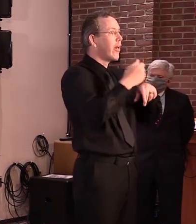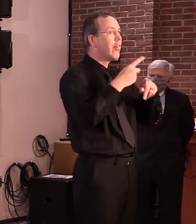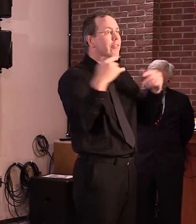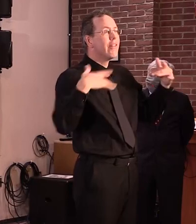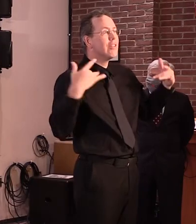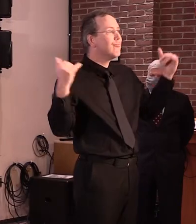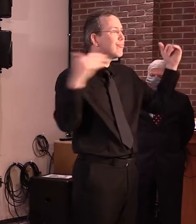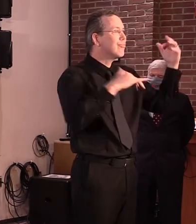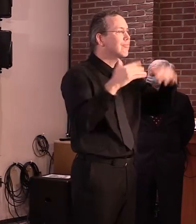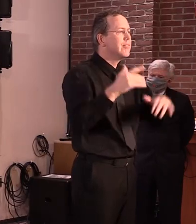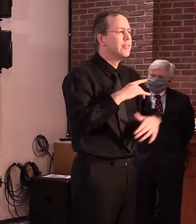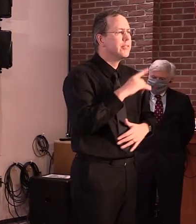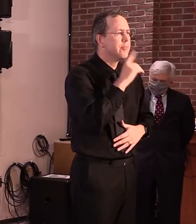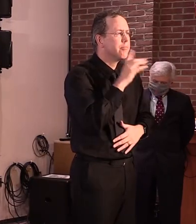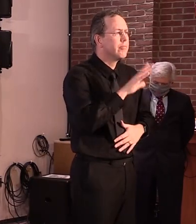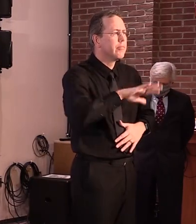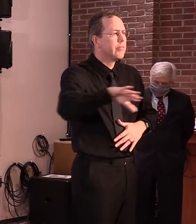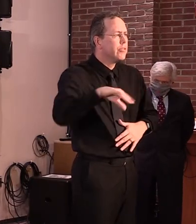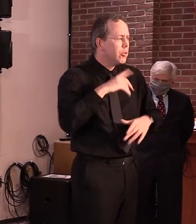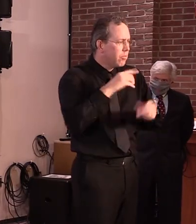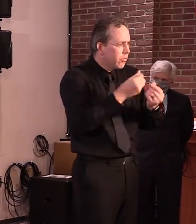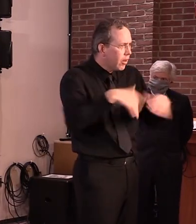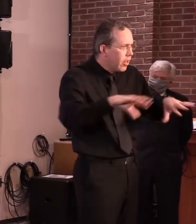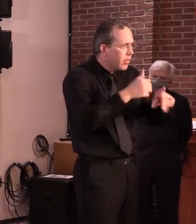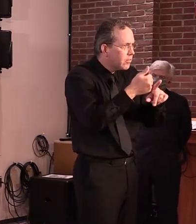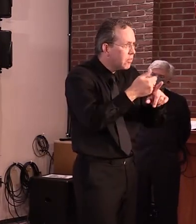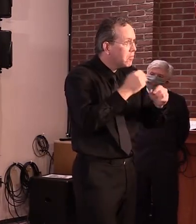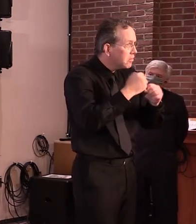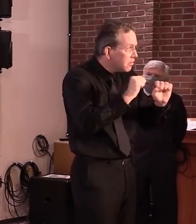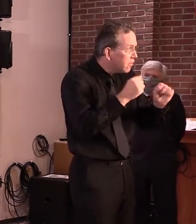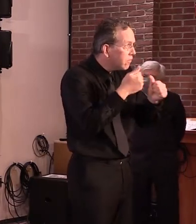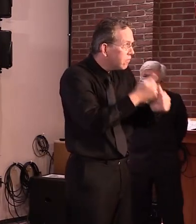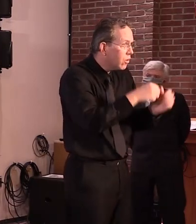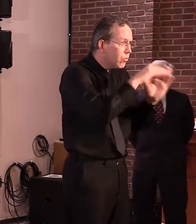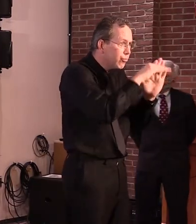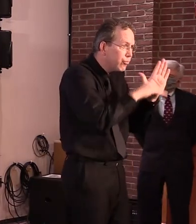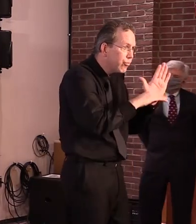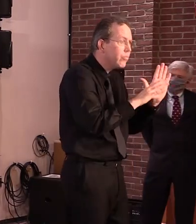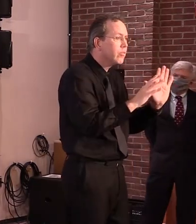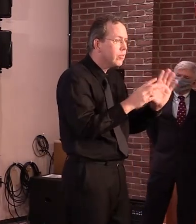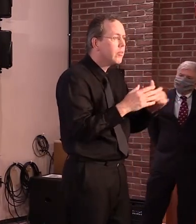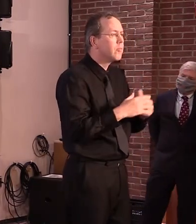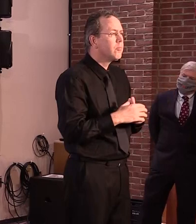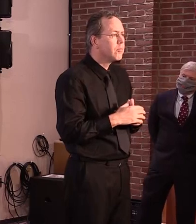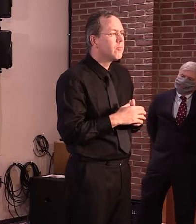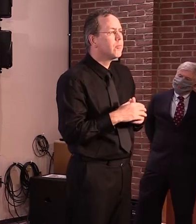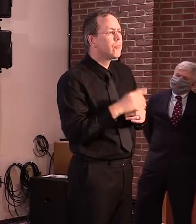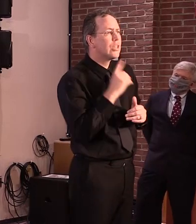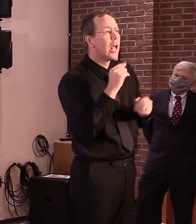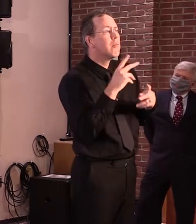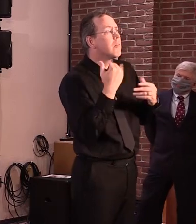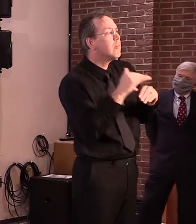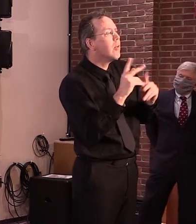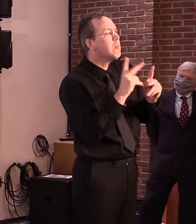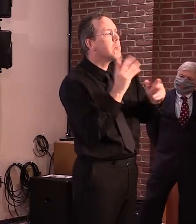on a one-time basis as we move forward. Again, think about 25% occupancy and so forth. So